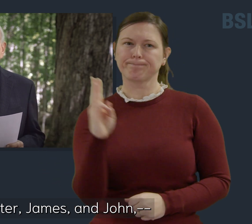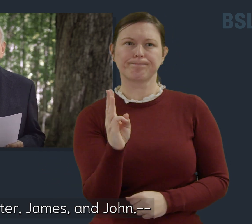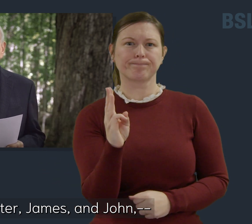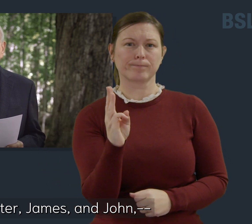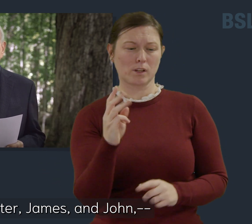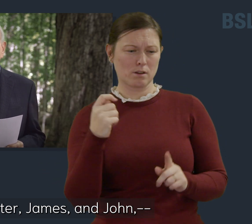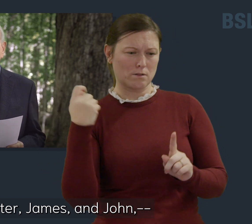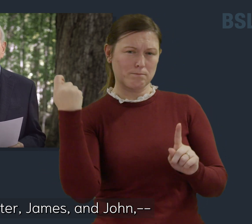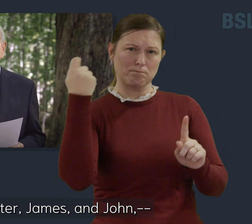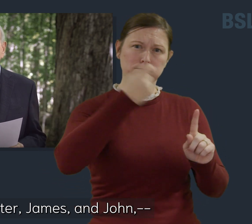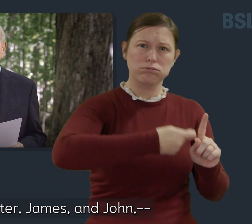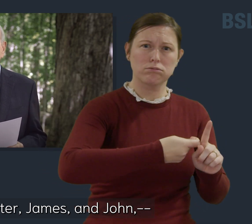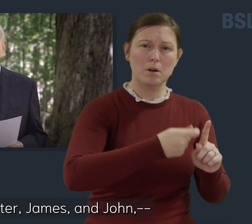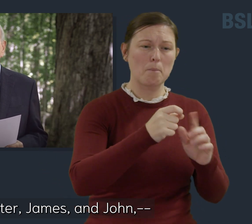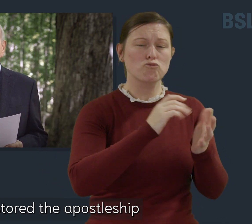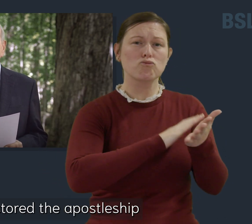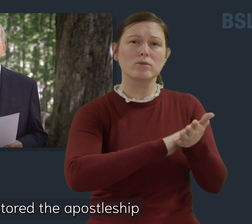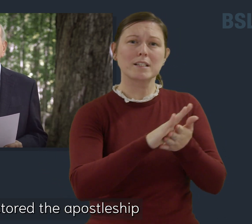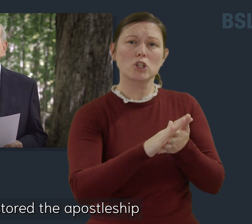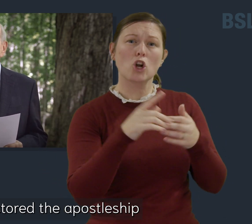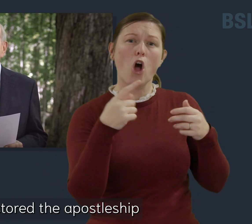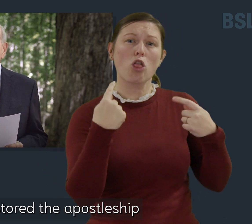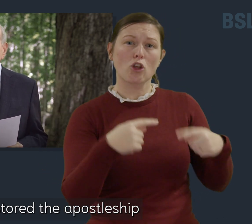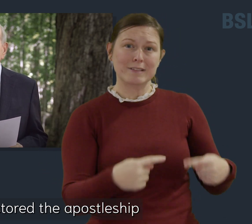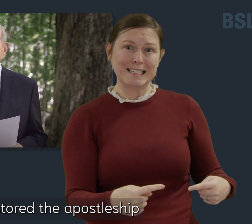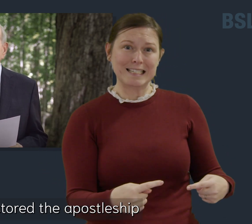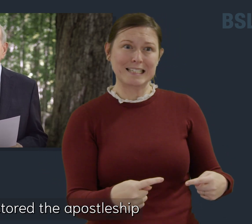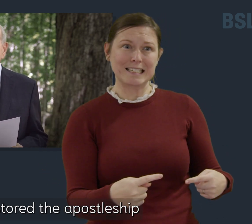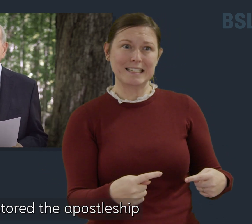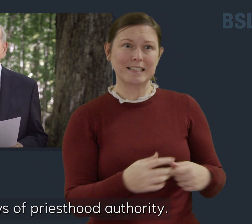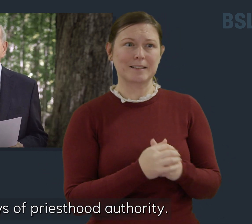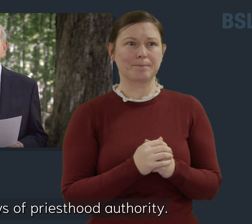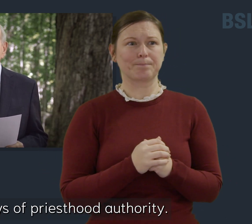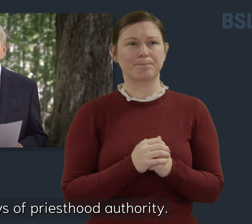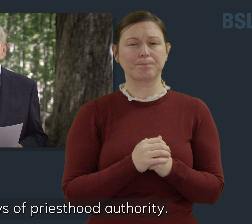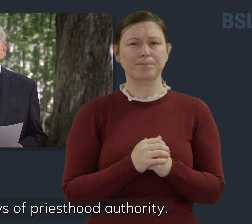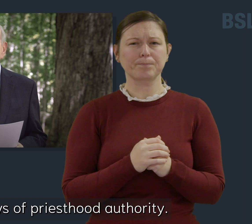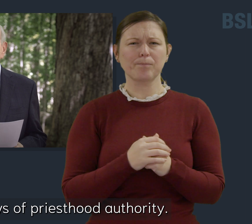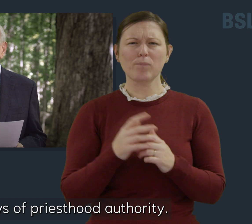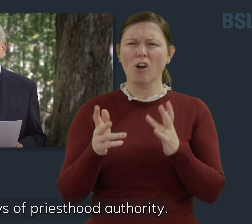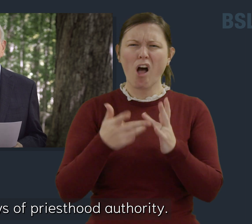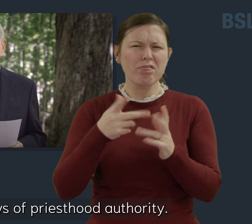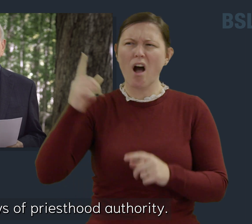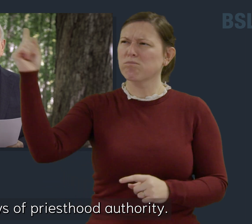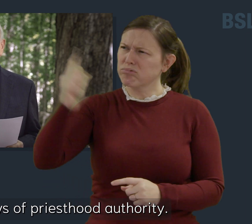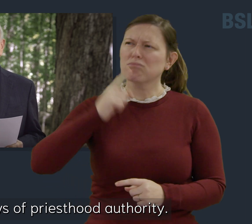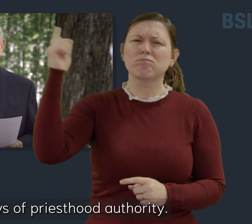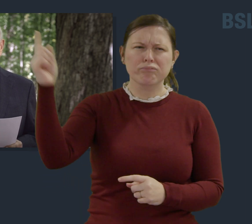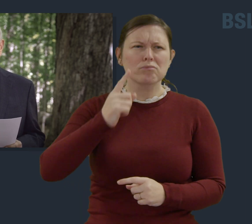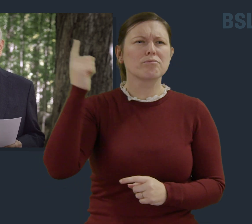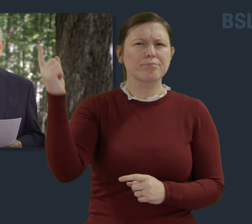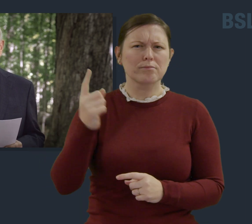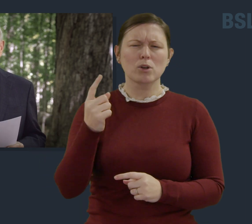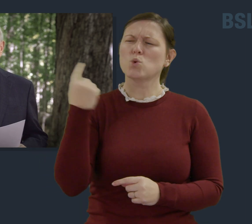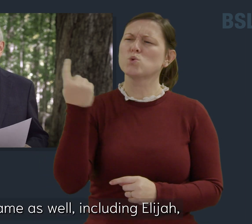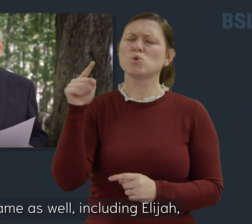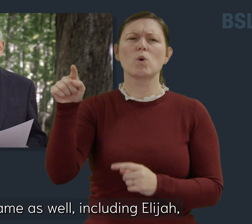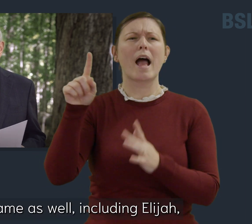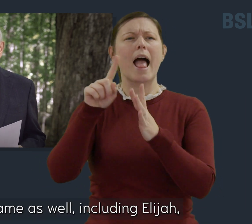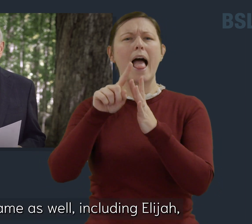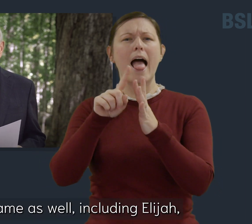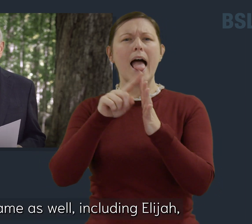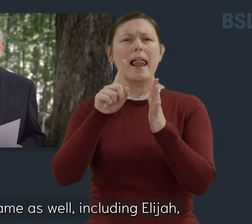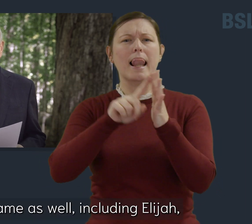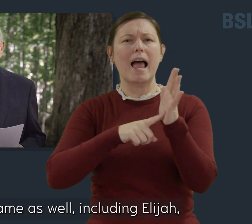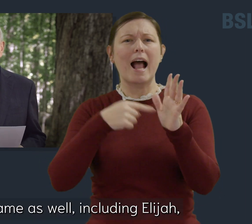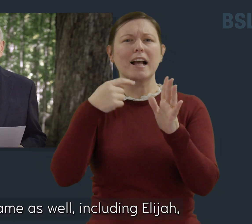Peter, James, and John, restored the apostleship and keys of priesthood authority.